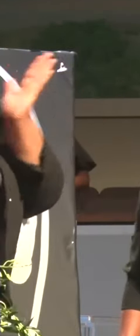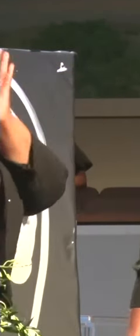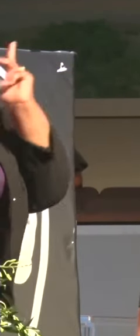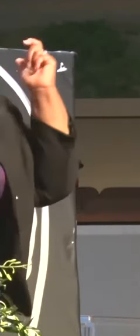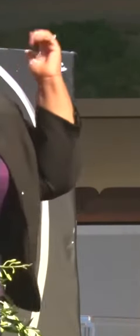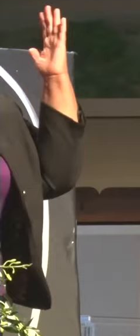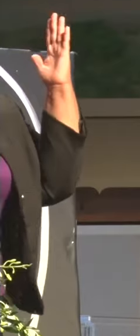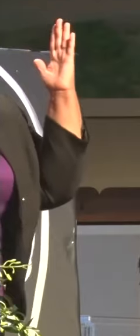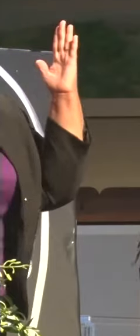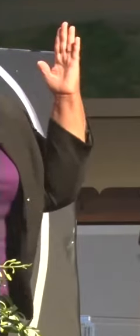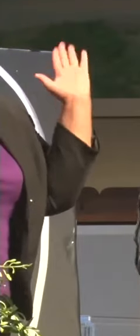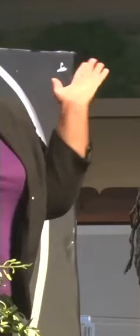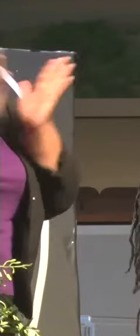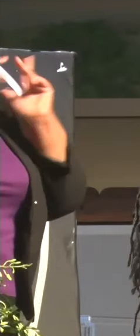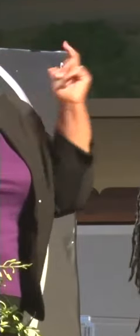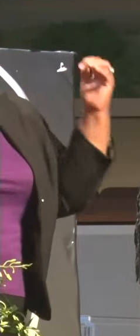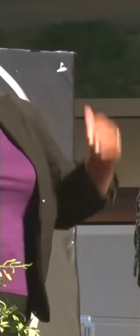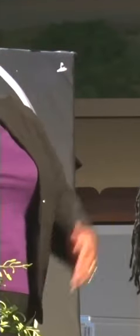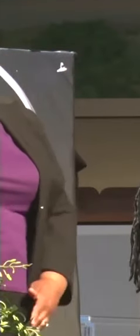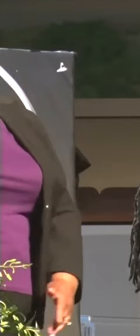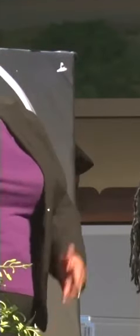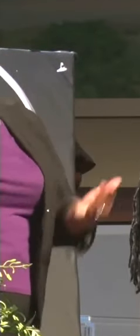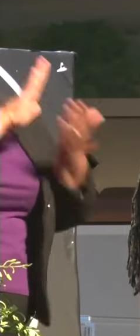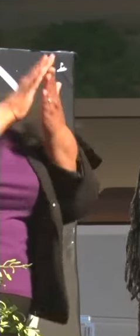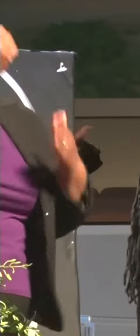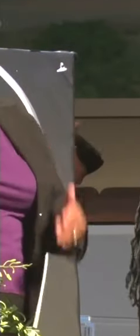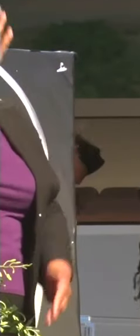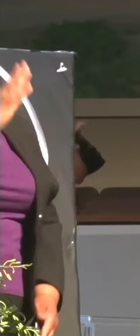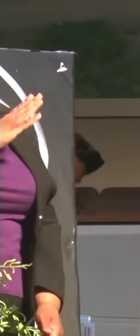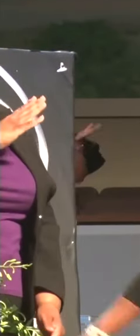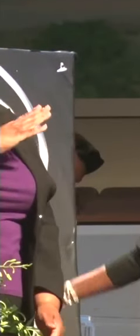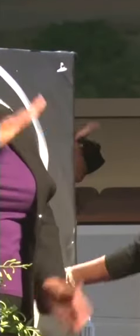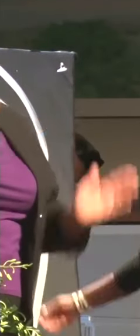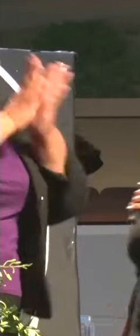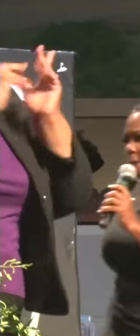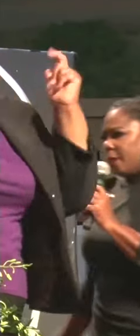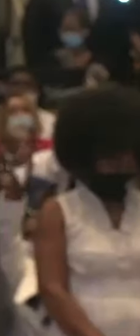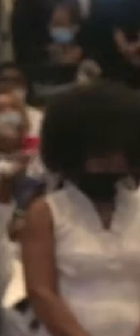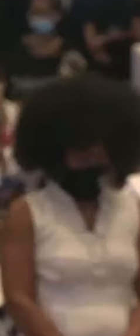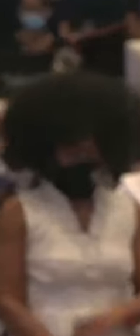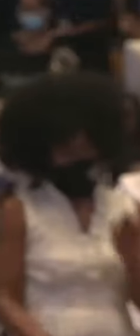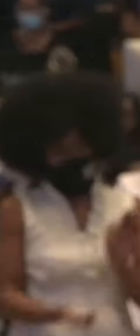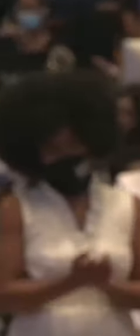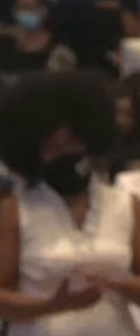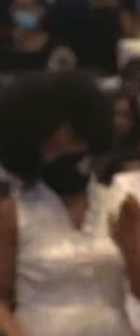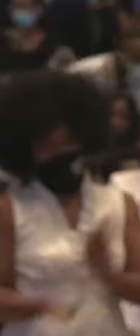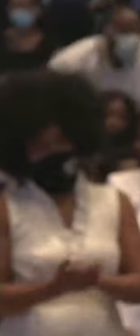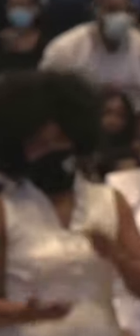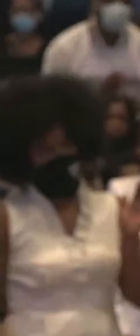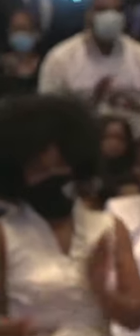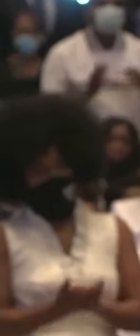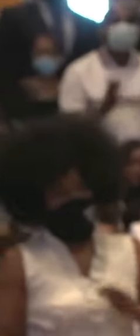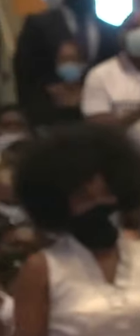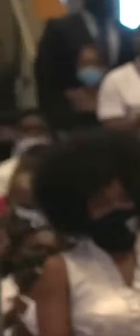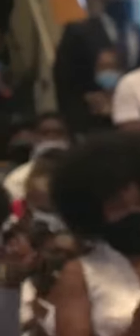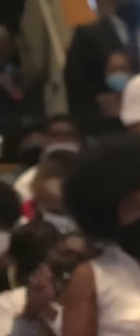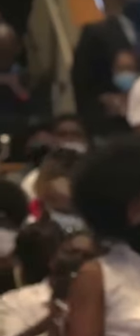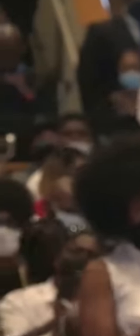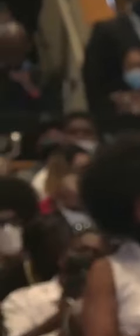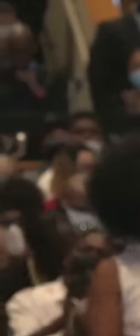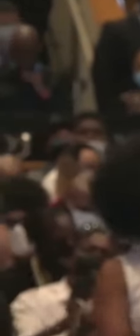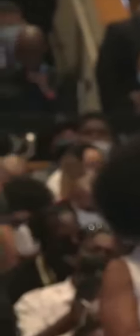Hallelujah. Come on, somebody praise him. Hallelujah. Thank you, Jesus.